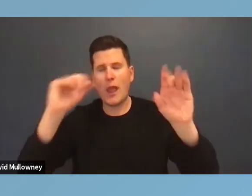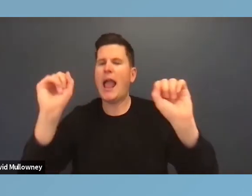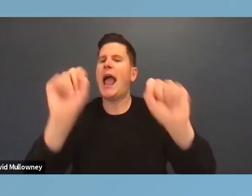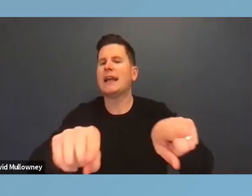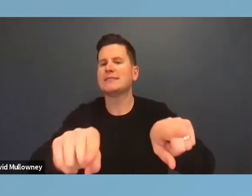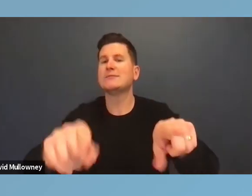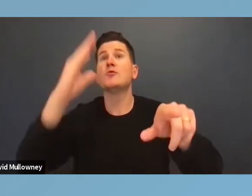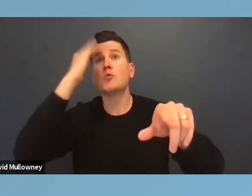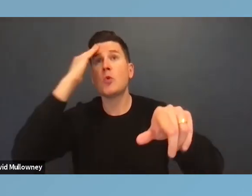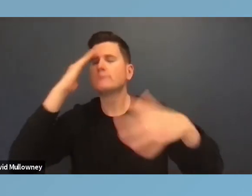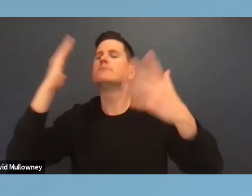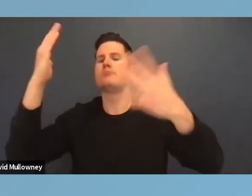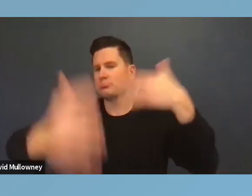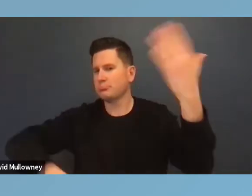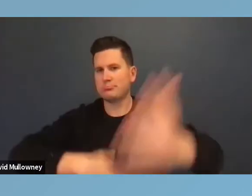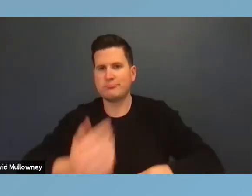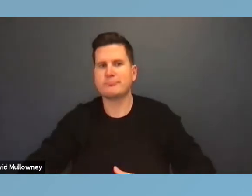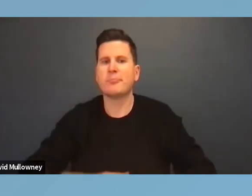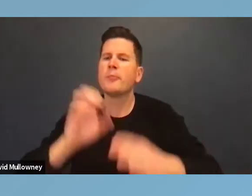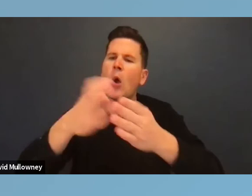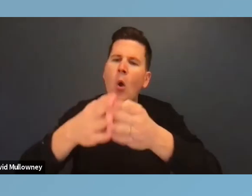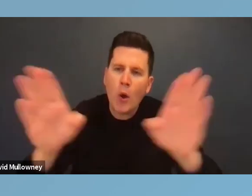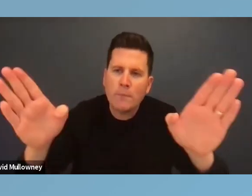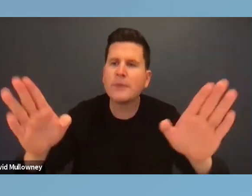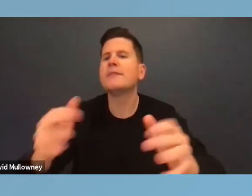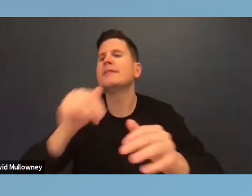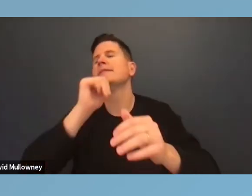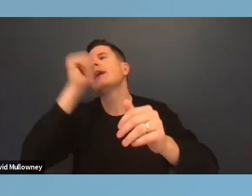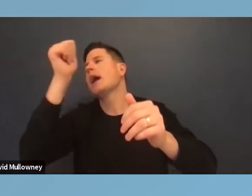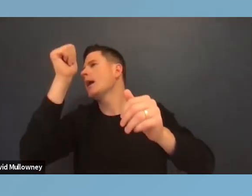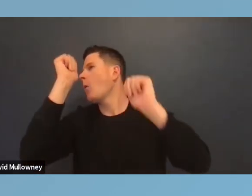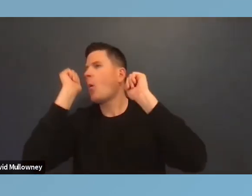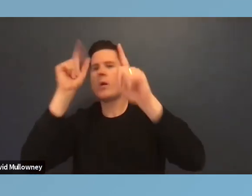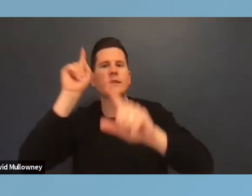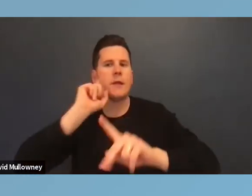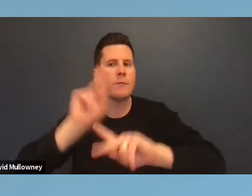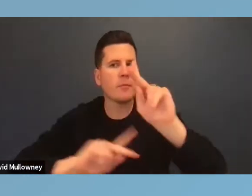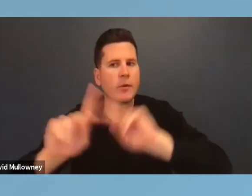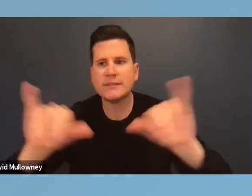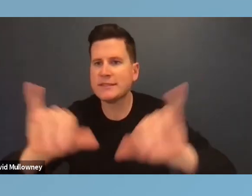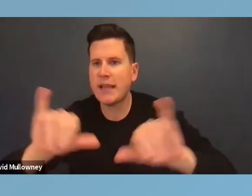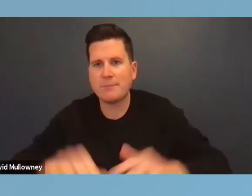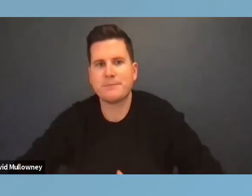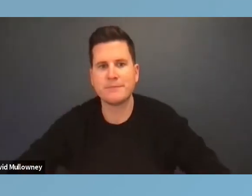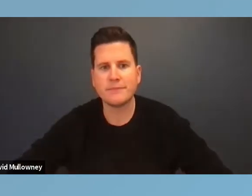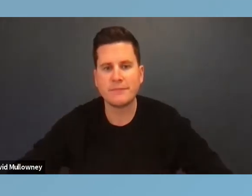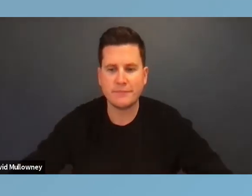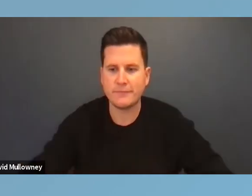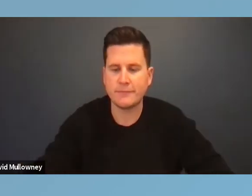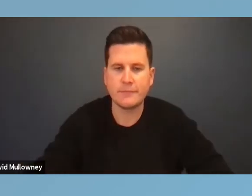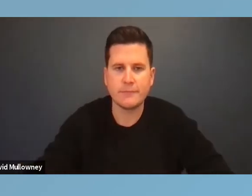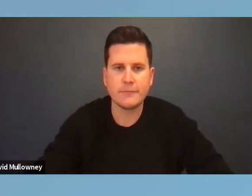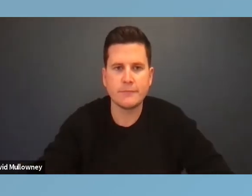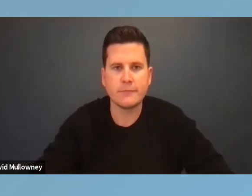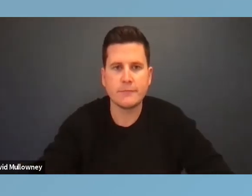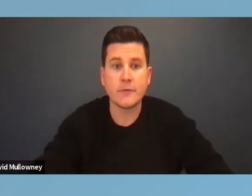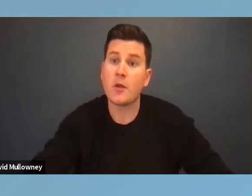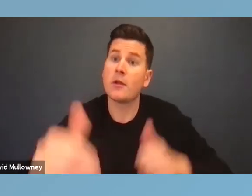That's my advice. If you don't know, ask. Be open. Not all deaf people are the same.